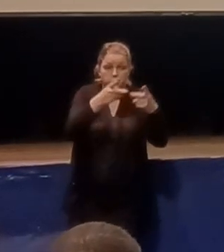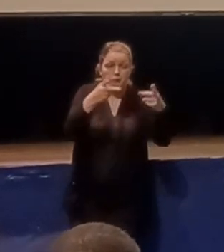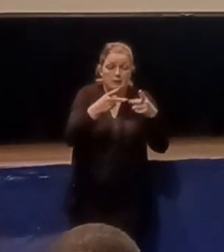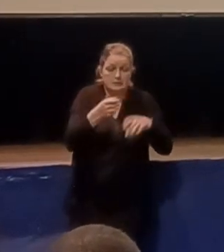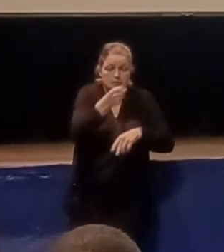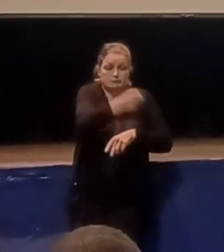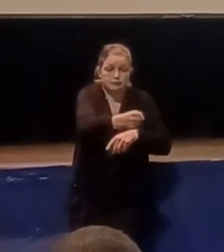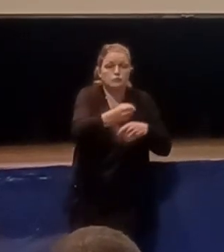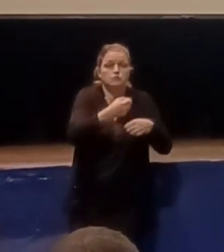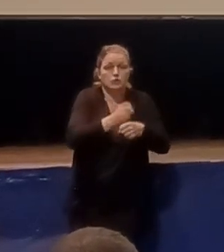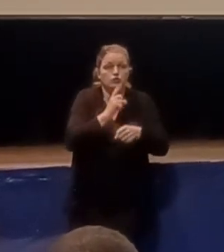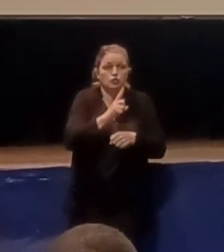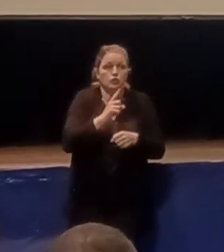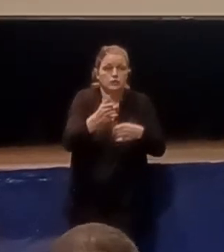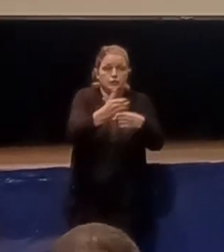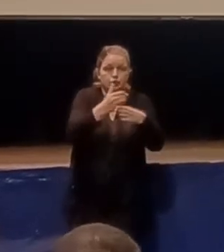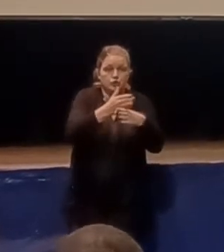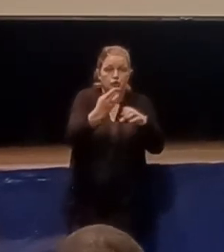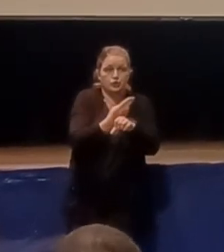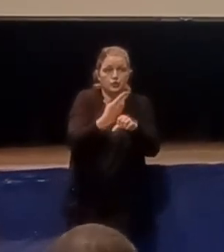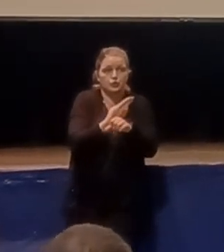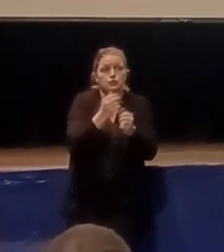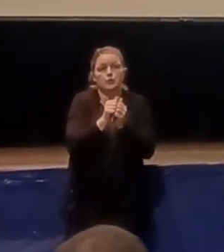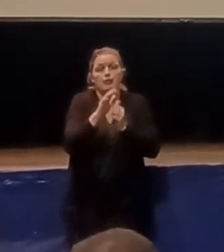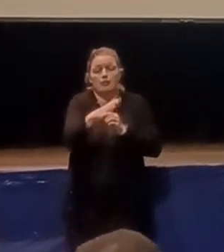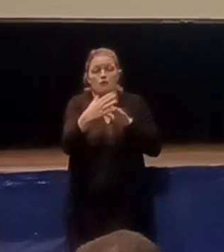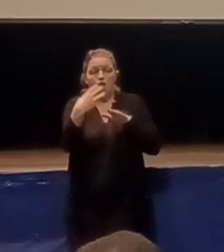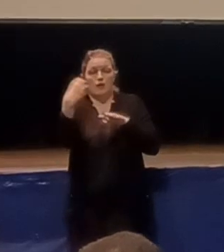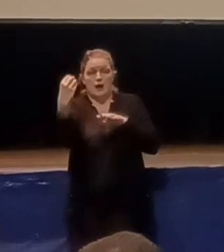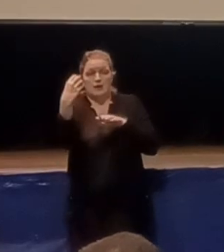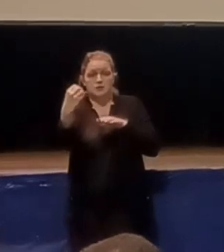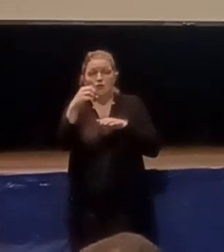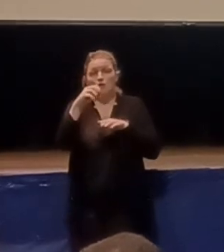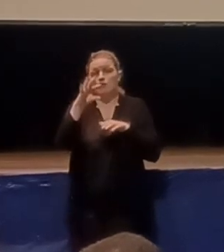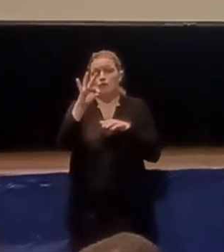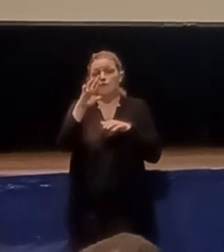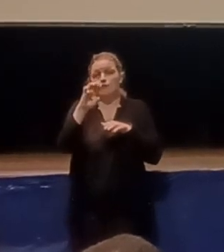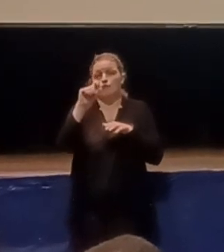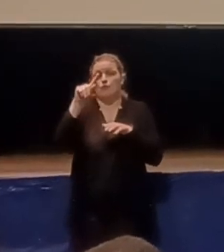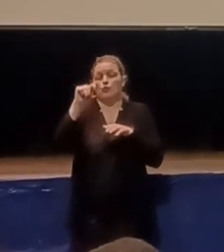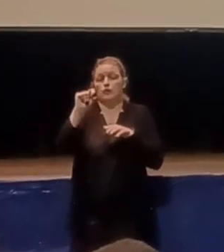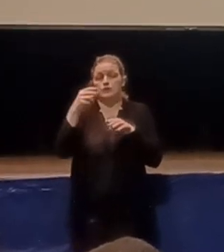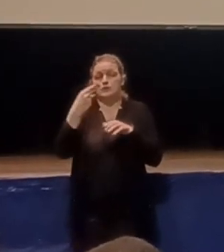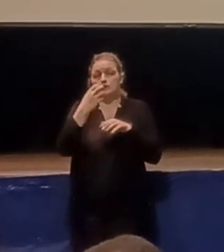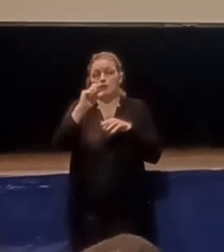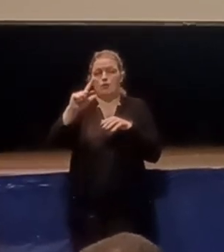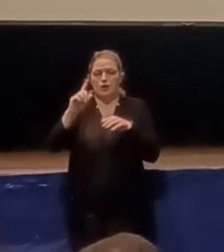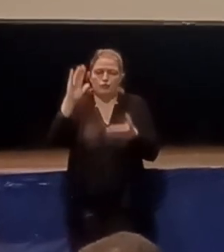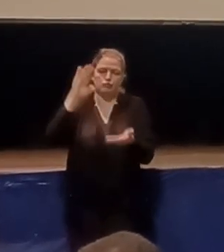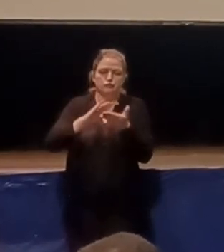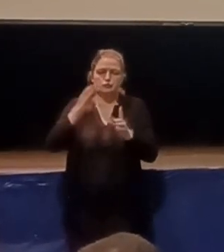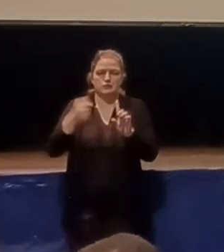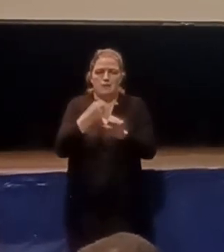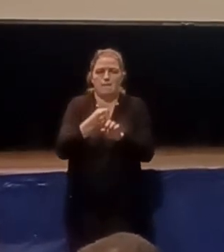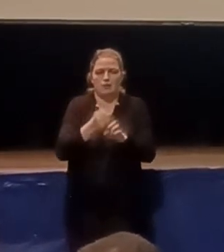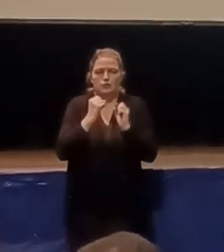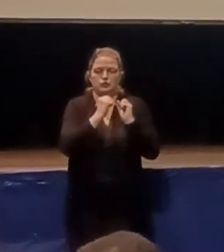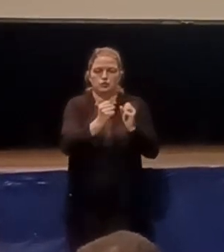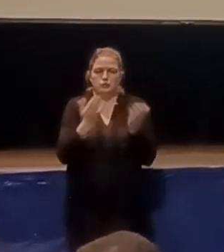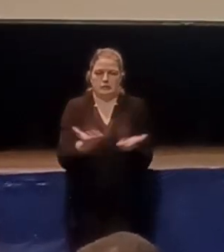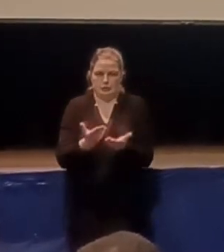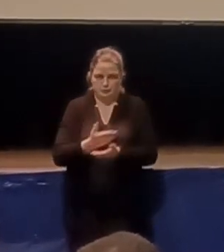can make shared use of their own exit gate onto Forest Hill Street to sort of reduce the impact on the streets